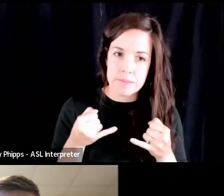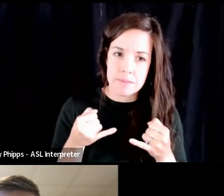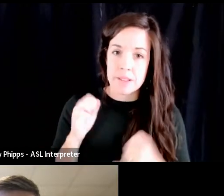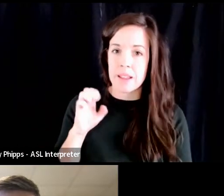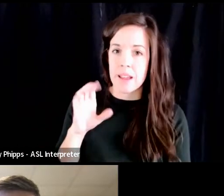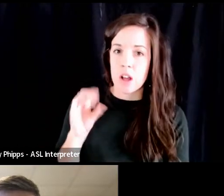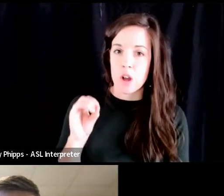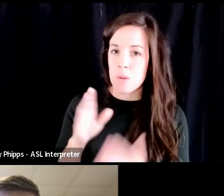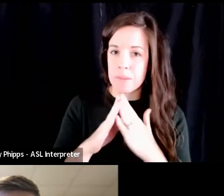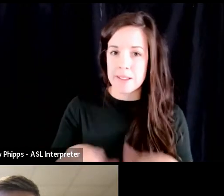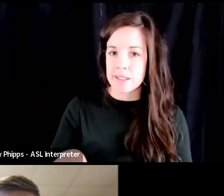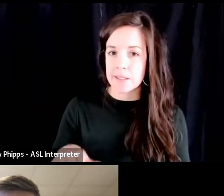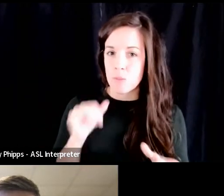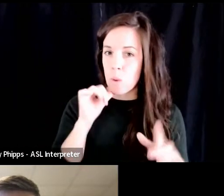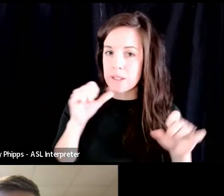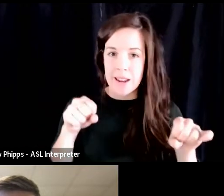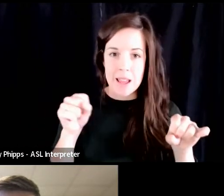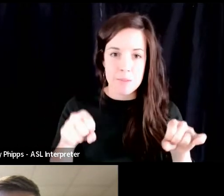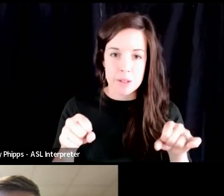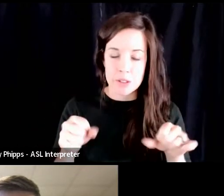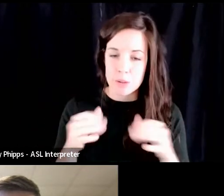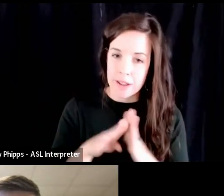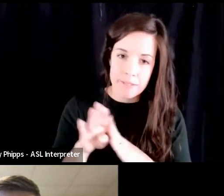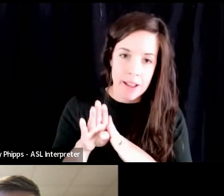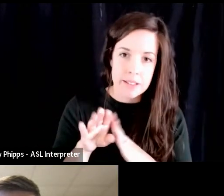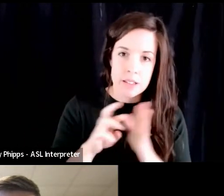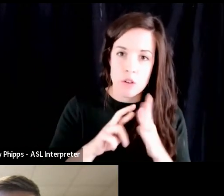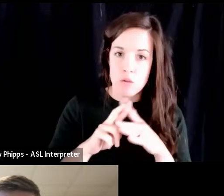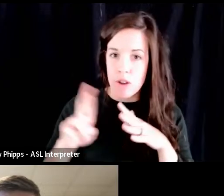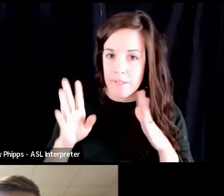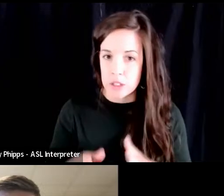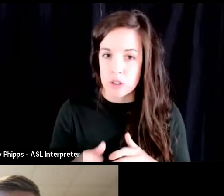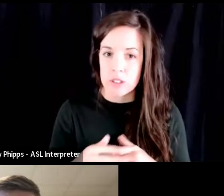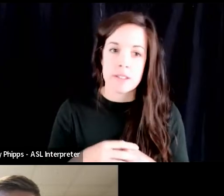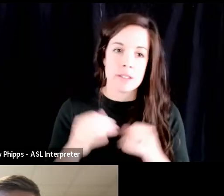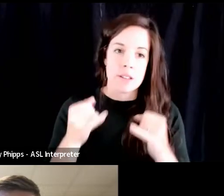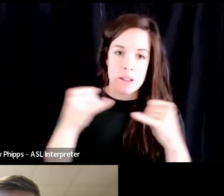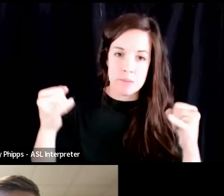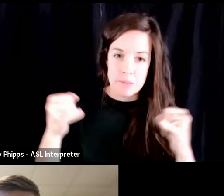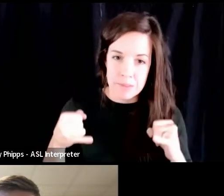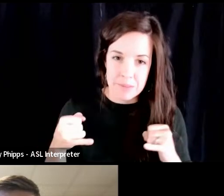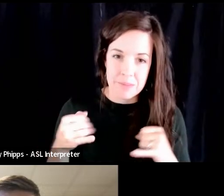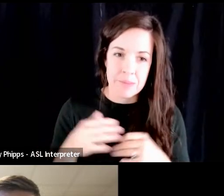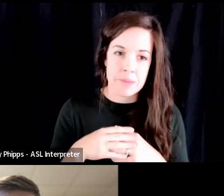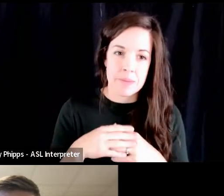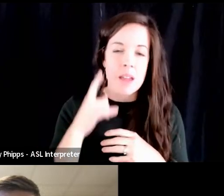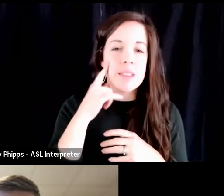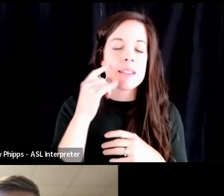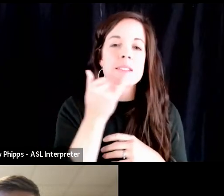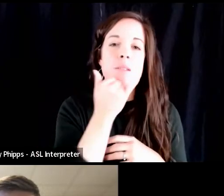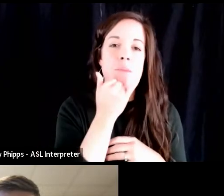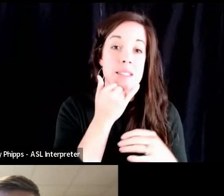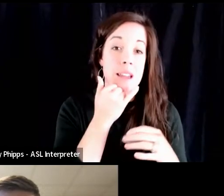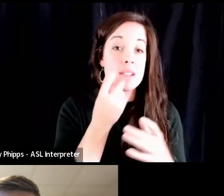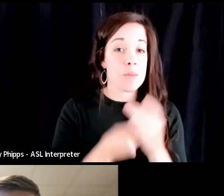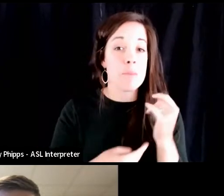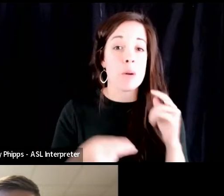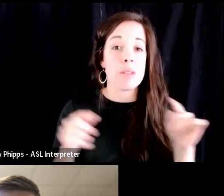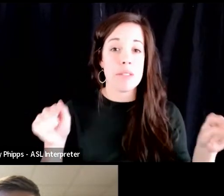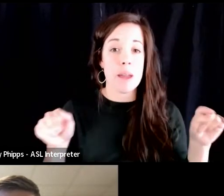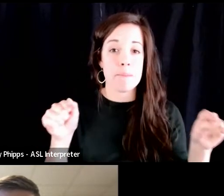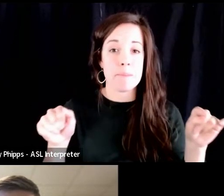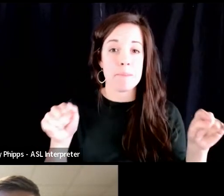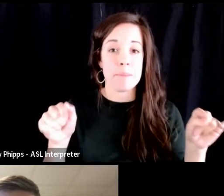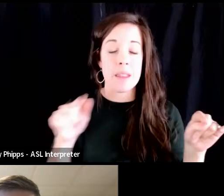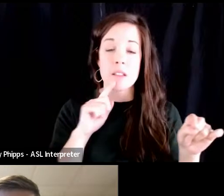able to advance refugees and not final status border issues. And we think that's a mistake on both sides. And that's really the